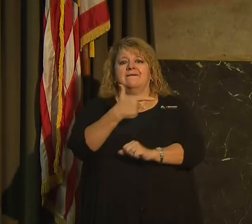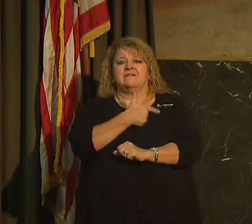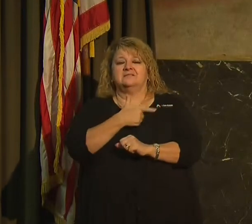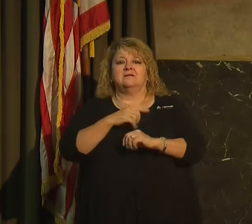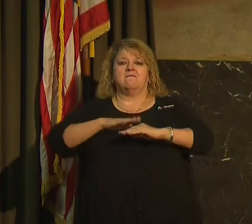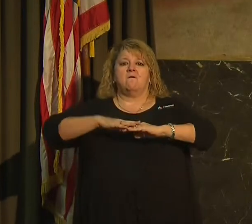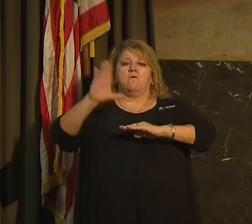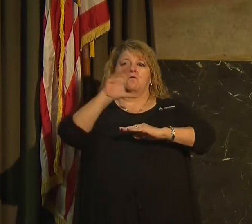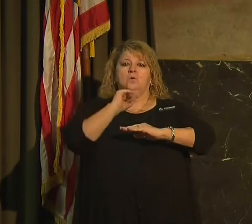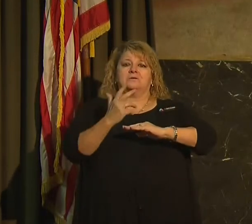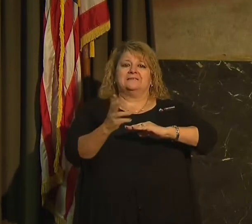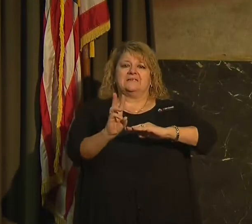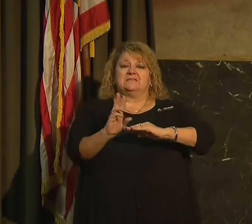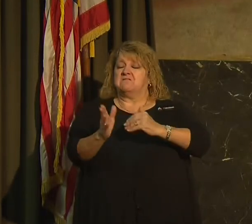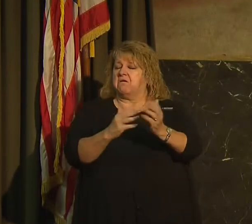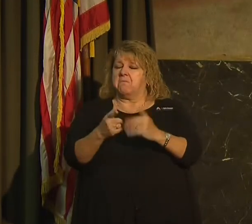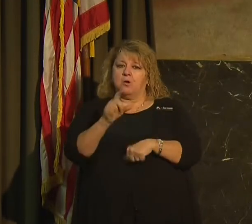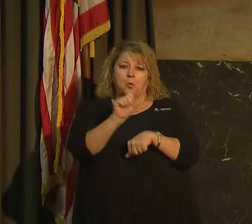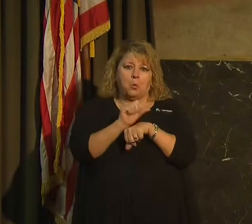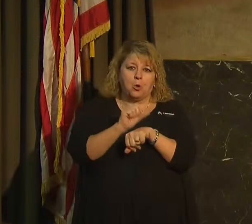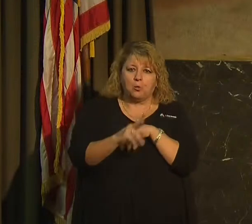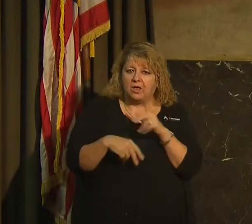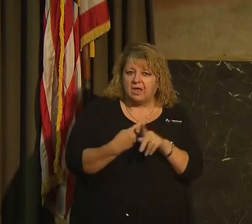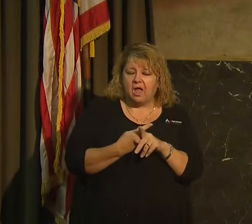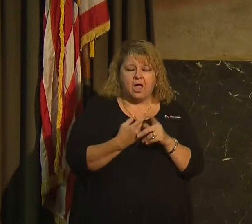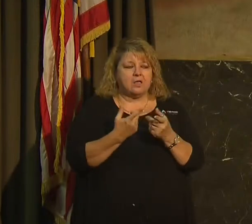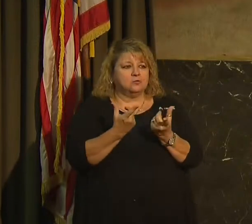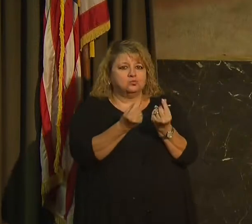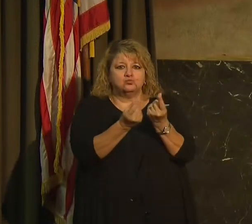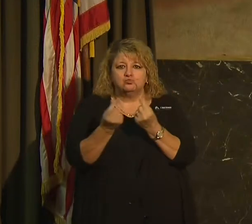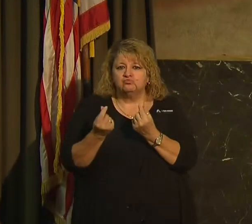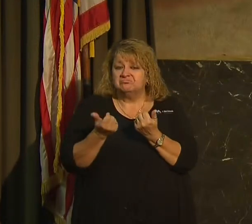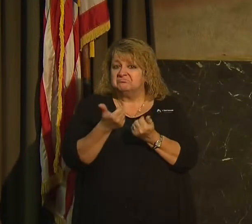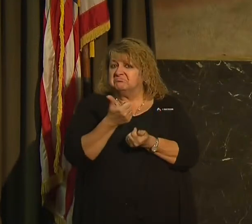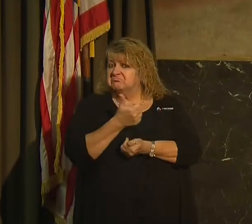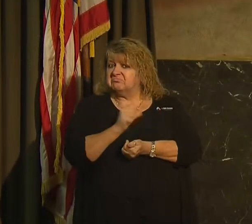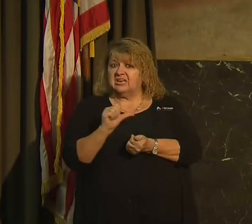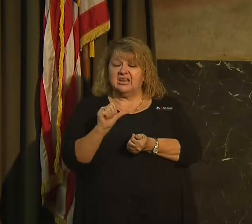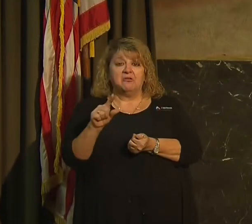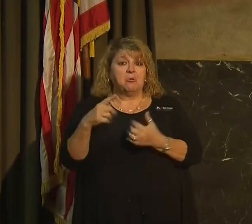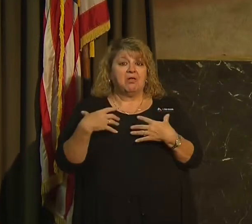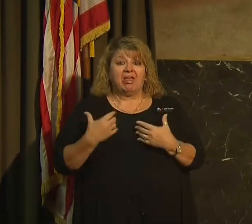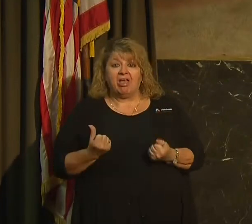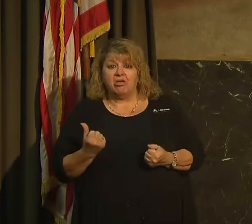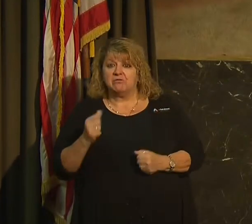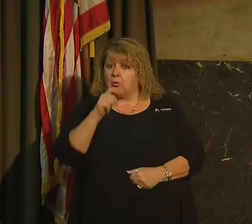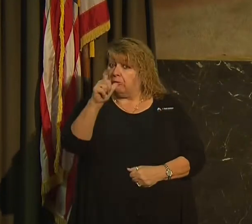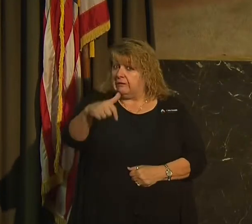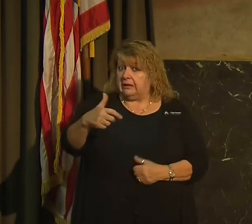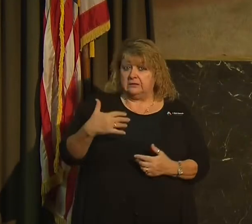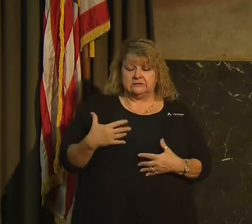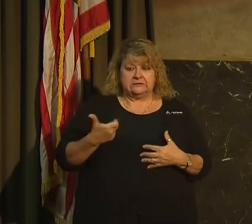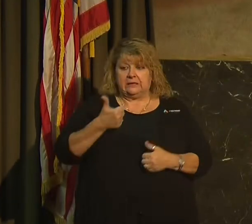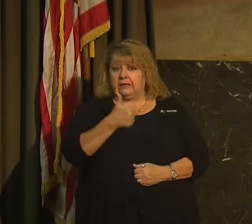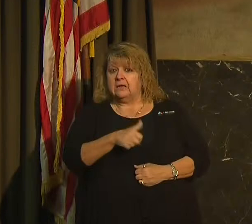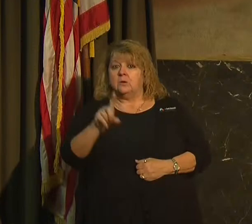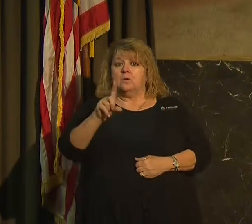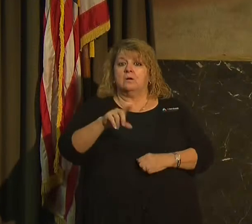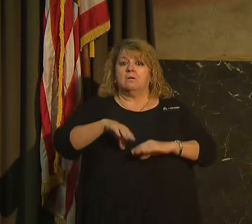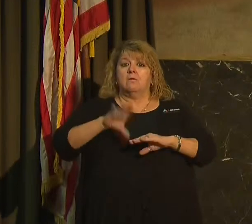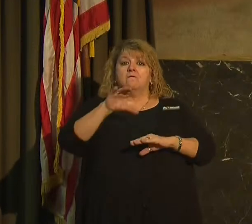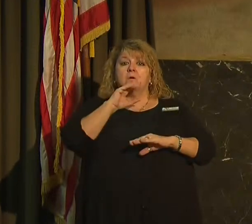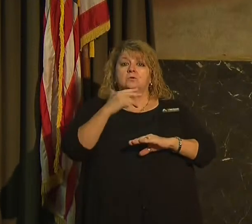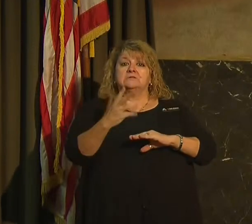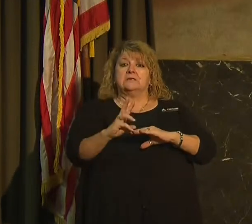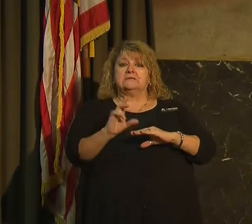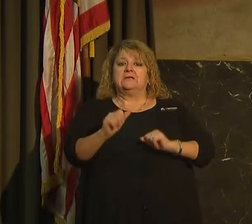older, regardless of occupation, regardless of any underlying health condition. We were one of the first